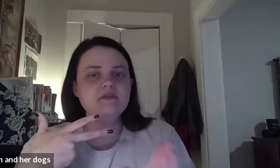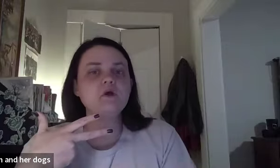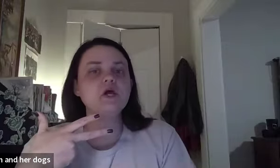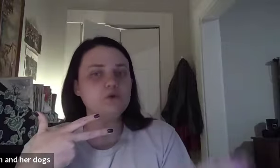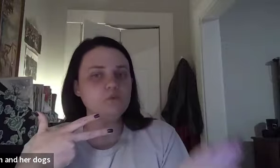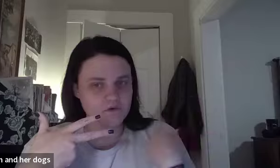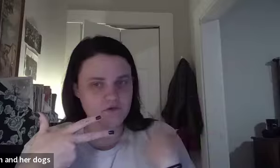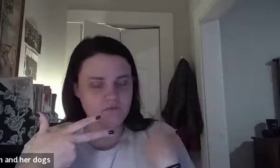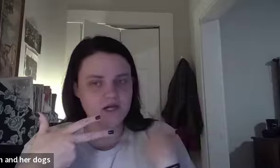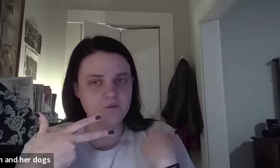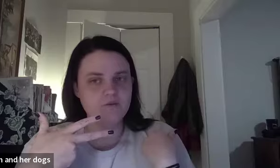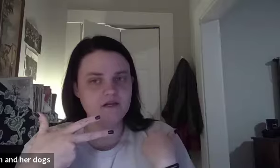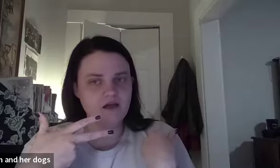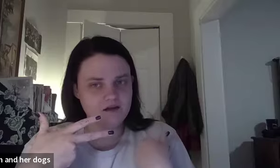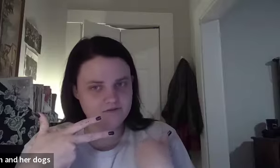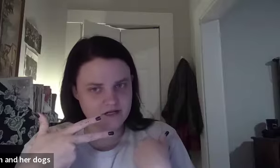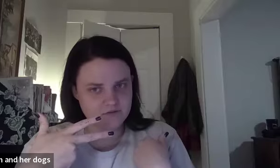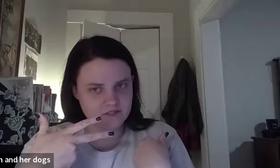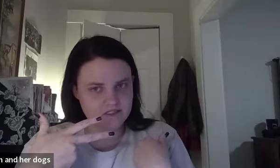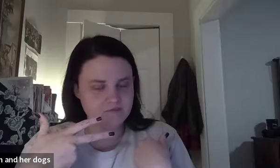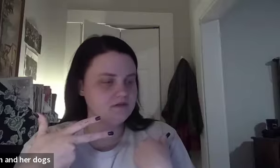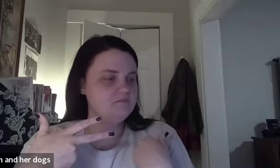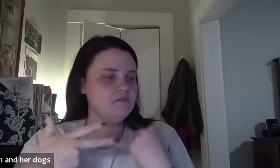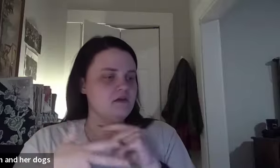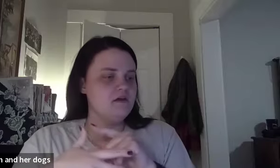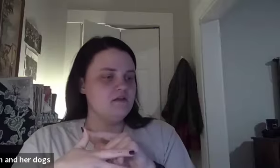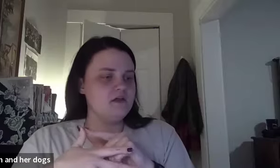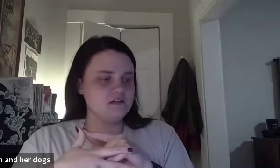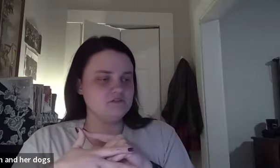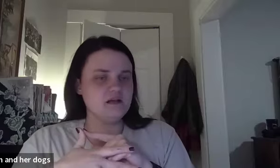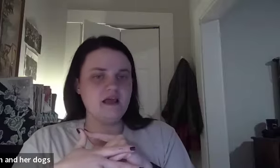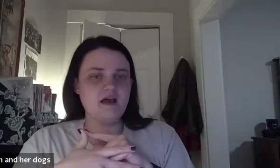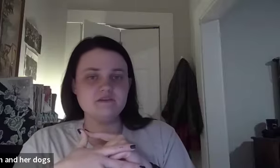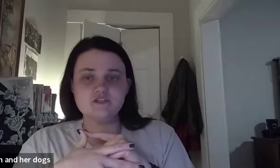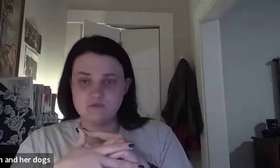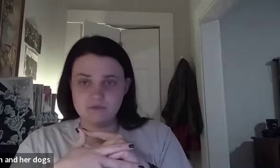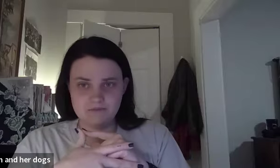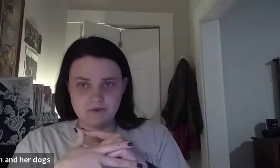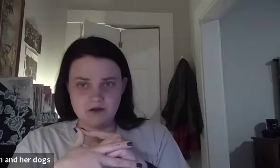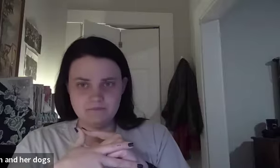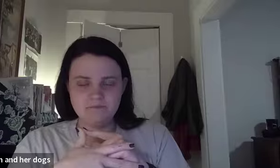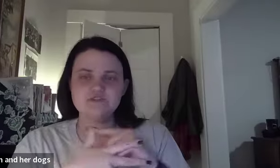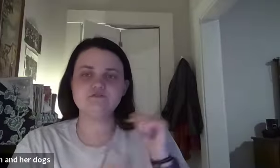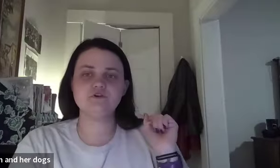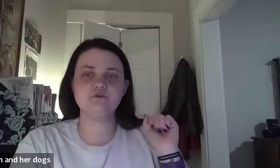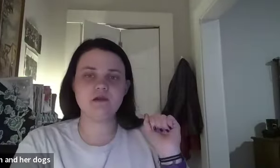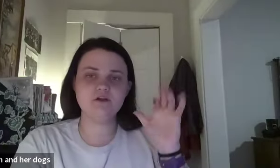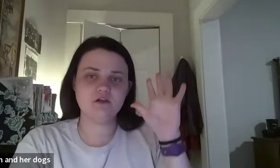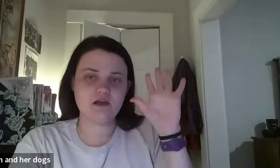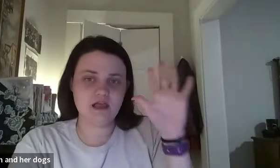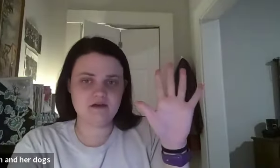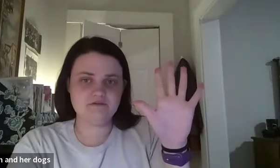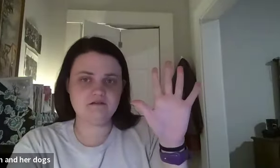then we're going to review them. I know we went kind of fast with these a bit. The next one I have is grandma. So for grandma, you're going to have that